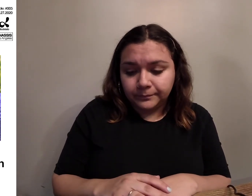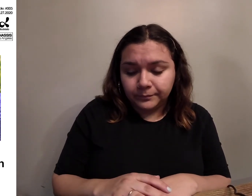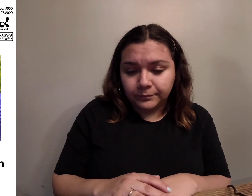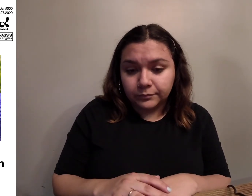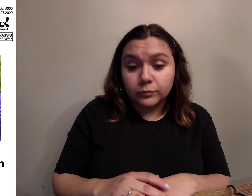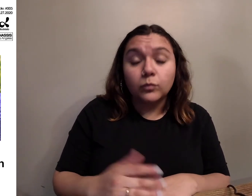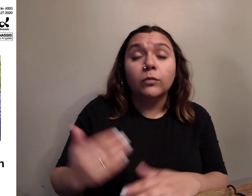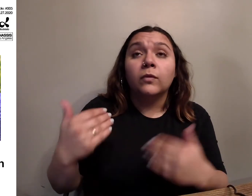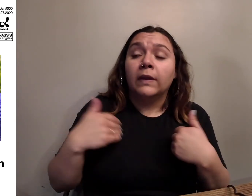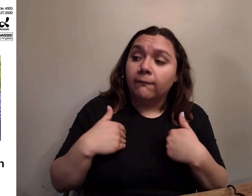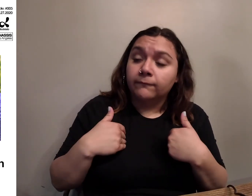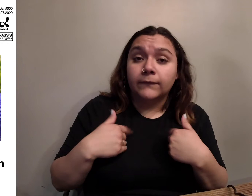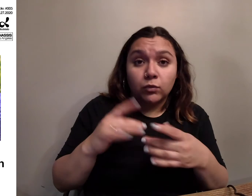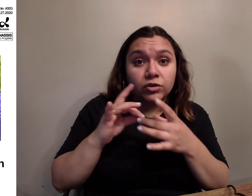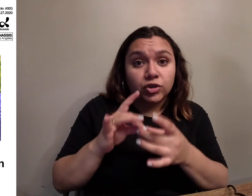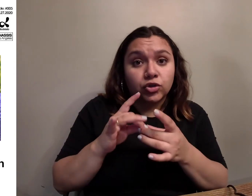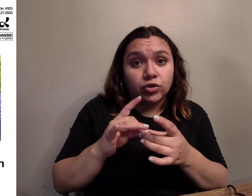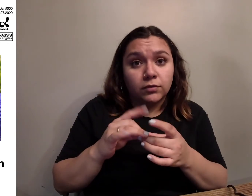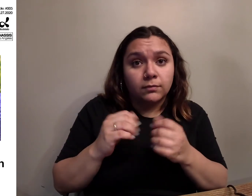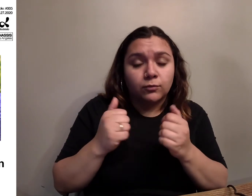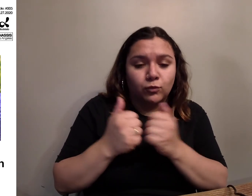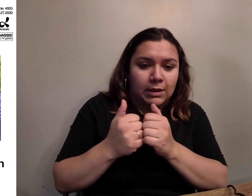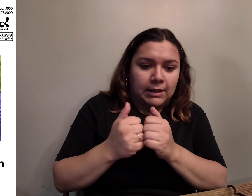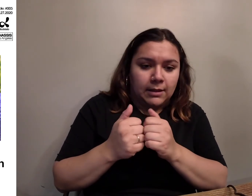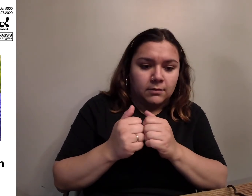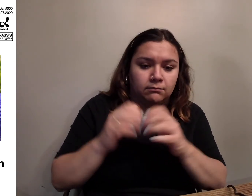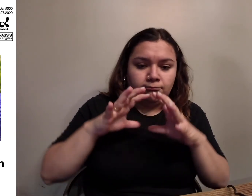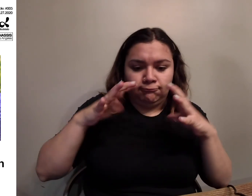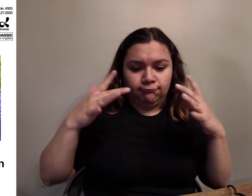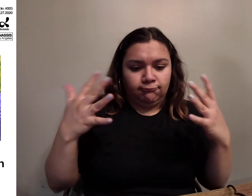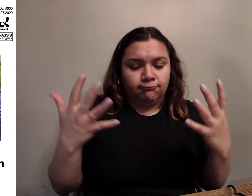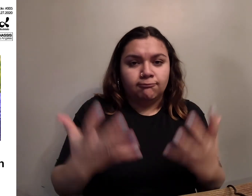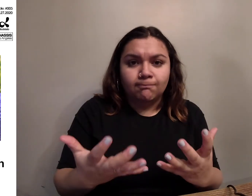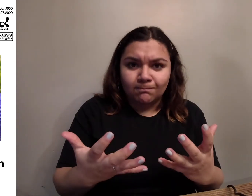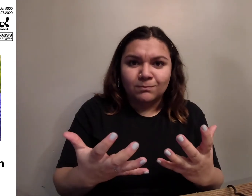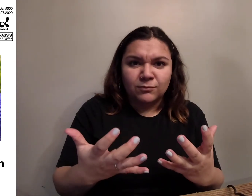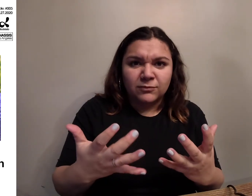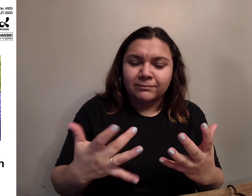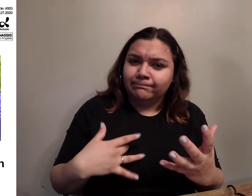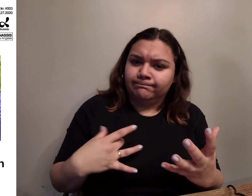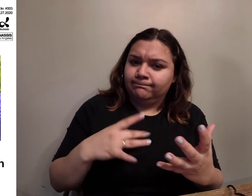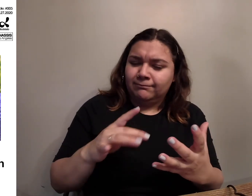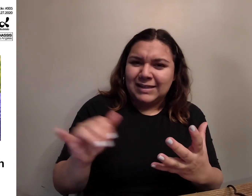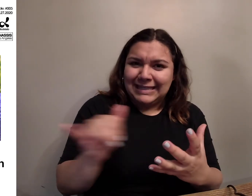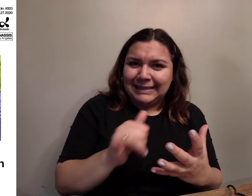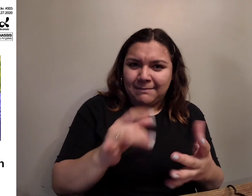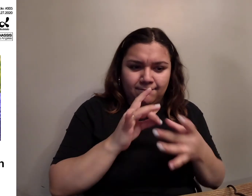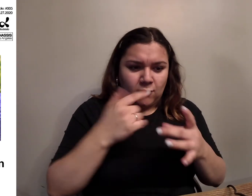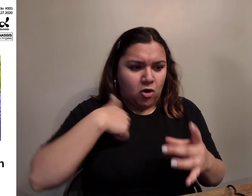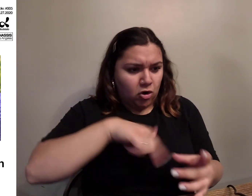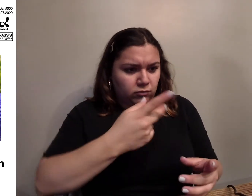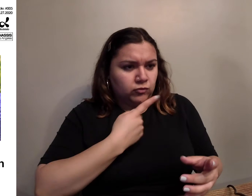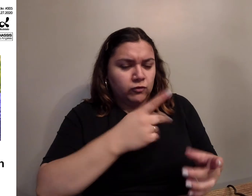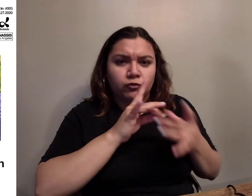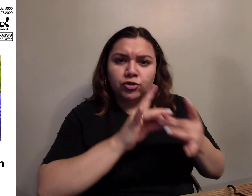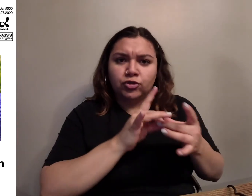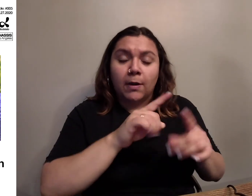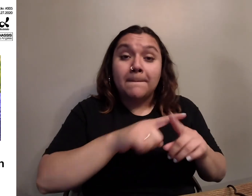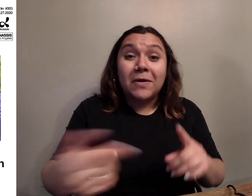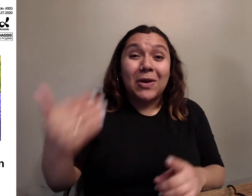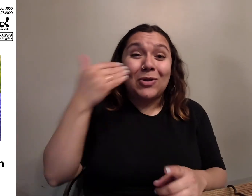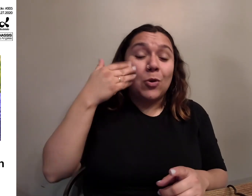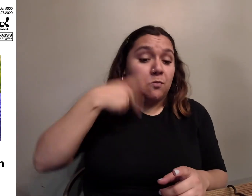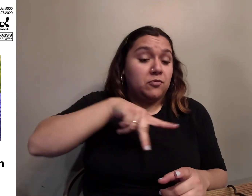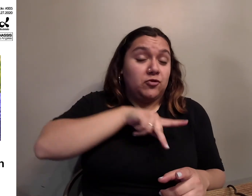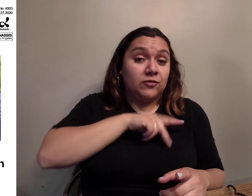We have a relationship to the globe that's inherent in our relationship. But on top of that, I know